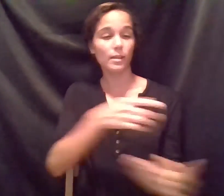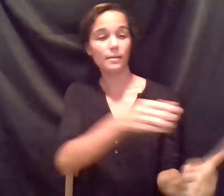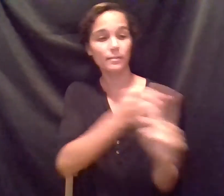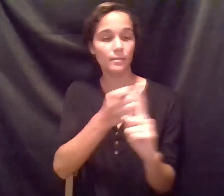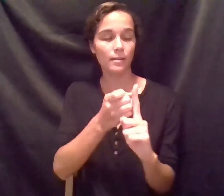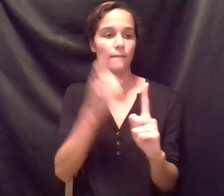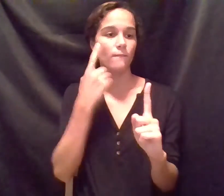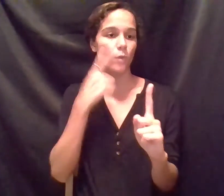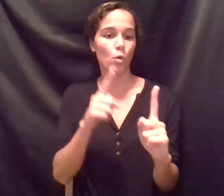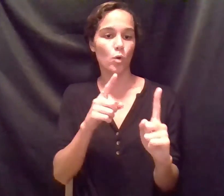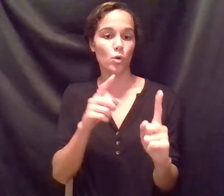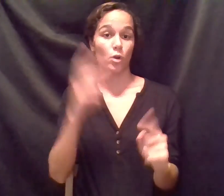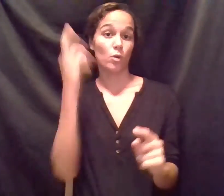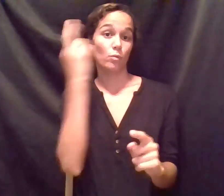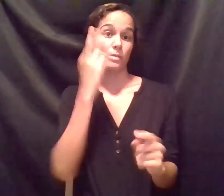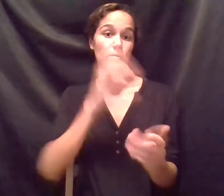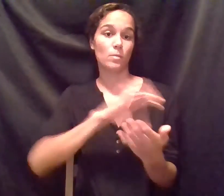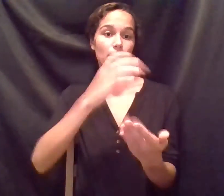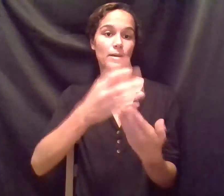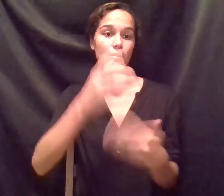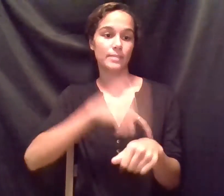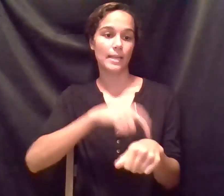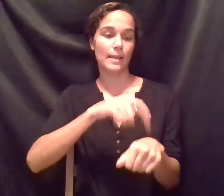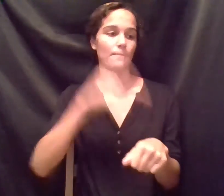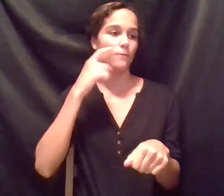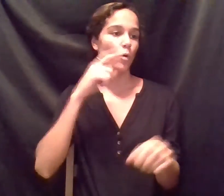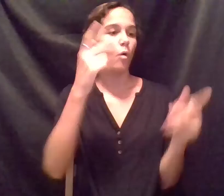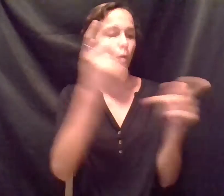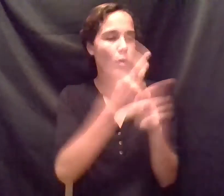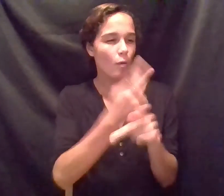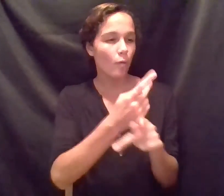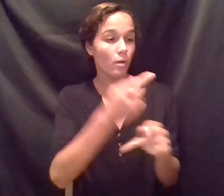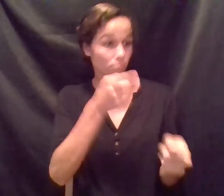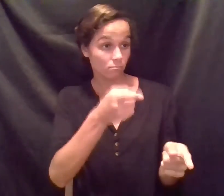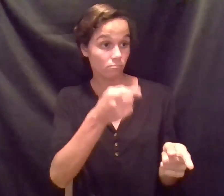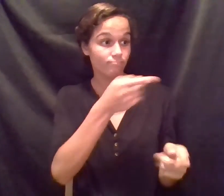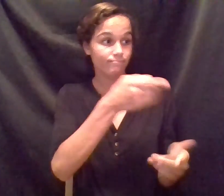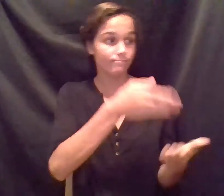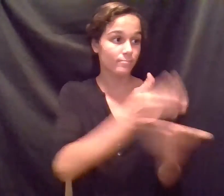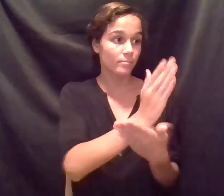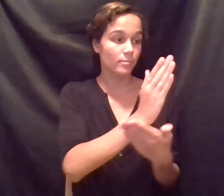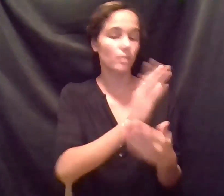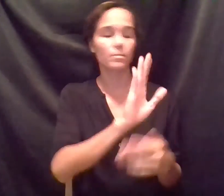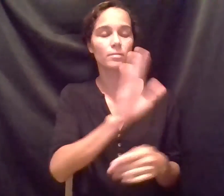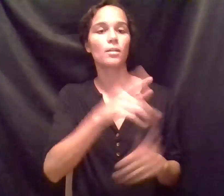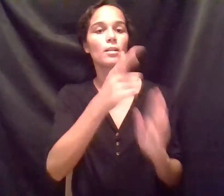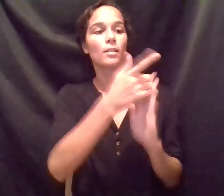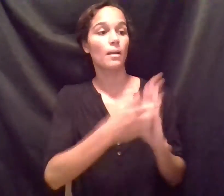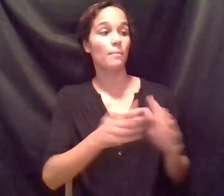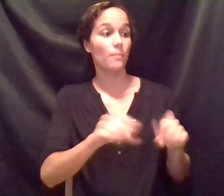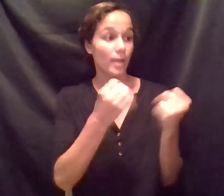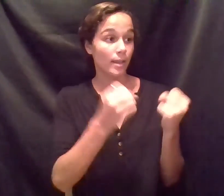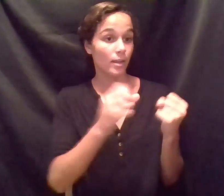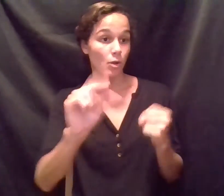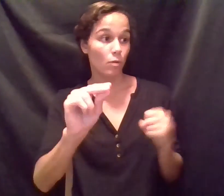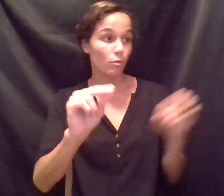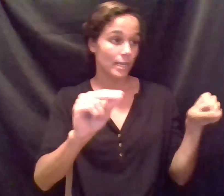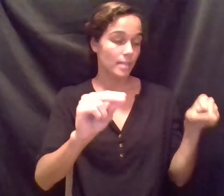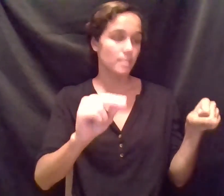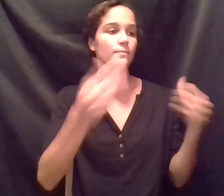purpose of the stop, not to exceed 60 minutes. But only a reasonable amount of